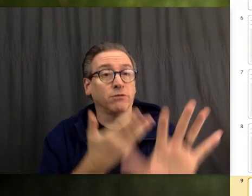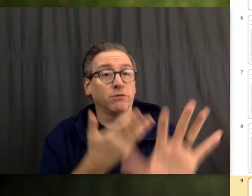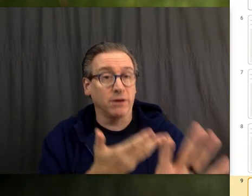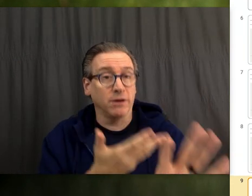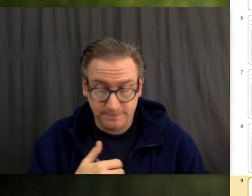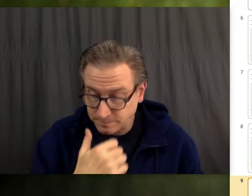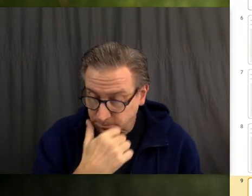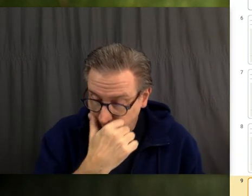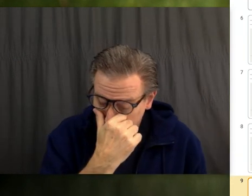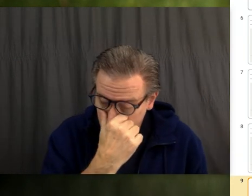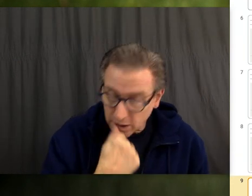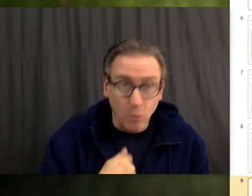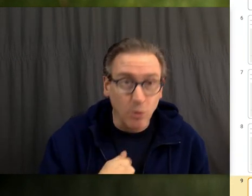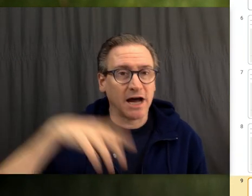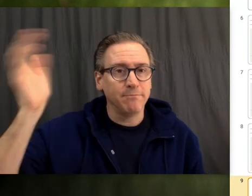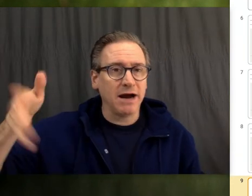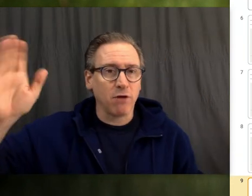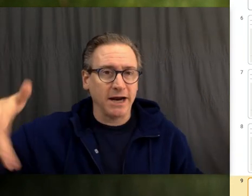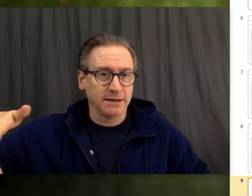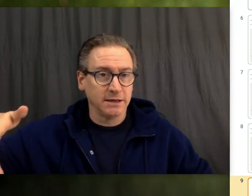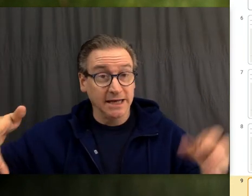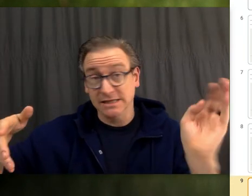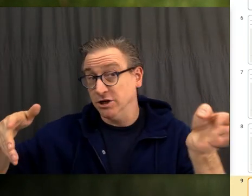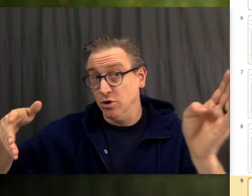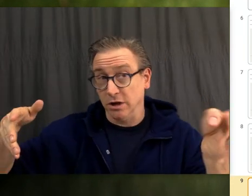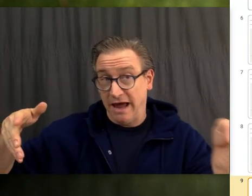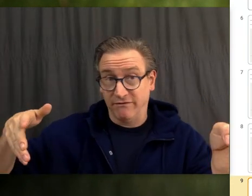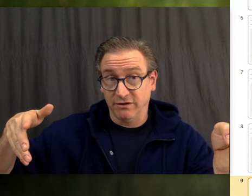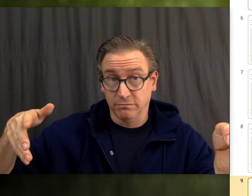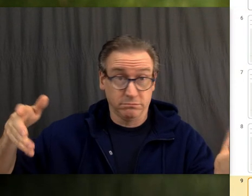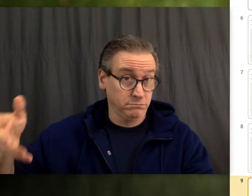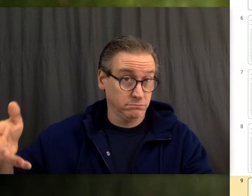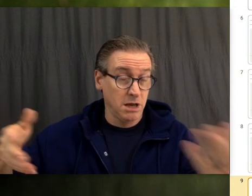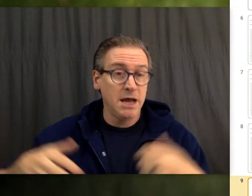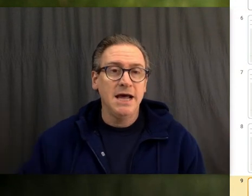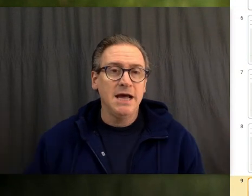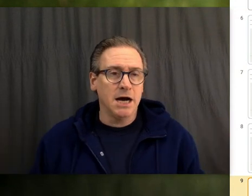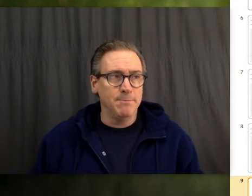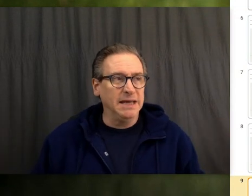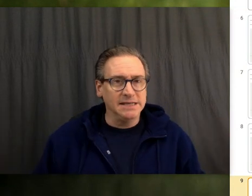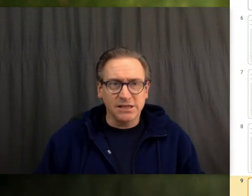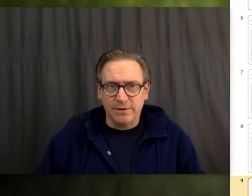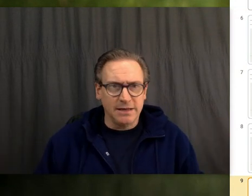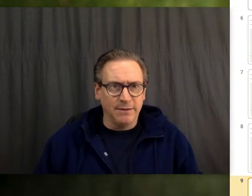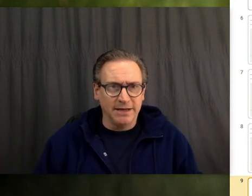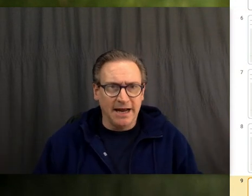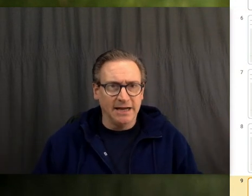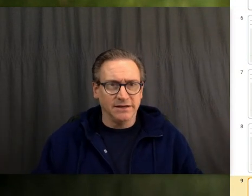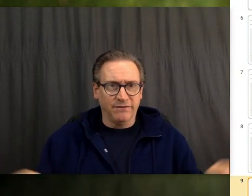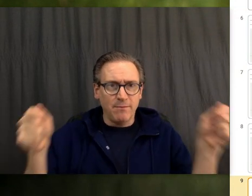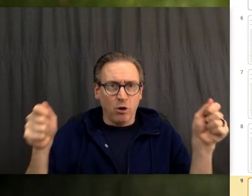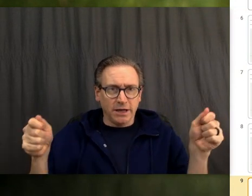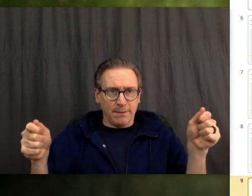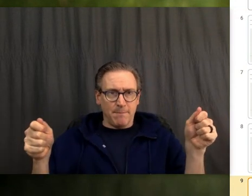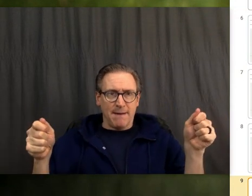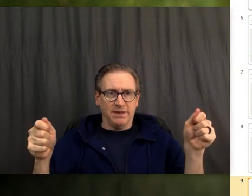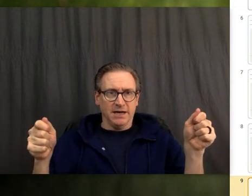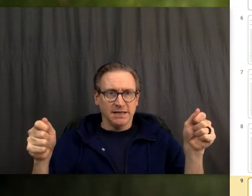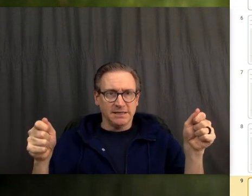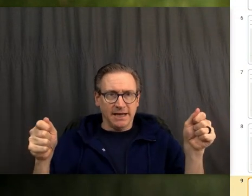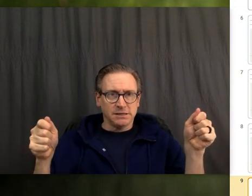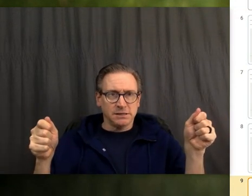mirror images. What's on my right is on your left. Easiest way to think about that is if I'm holding up a